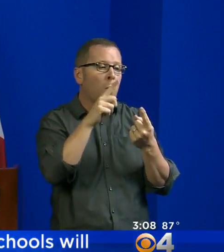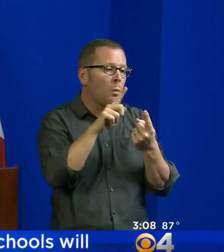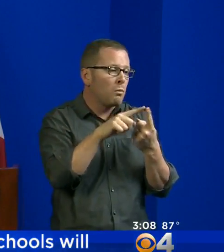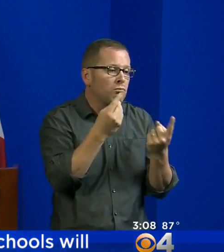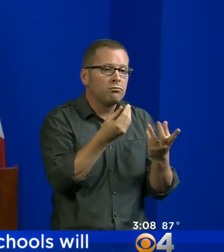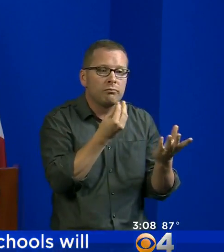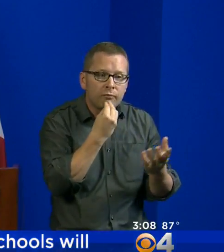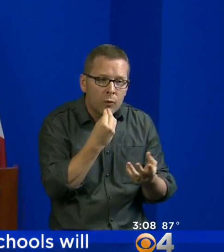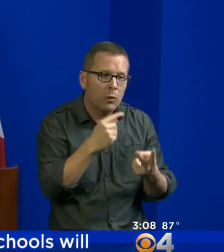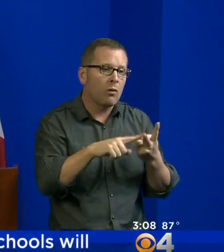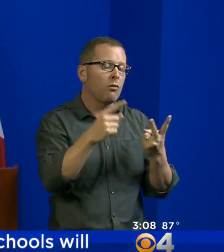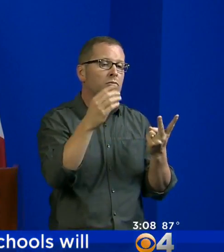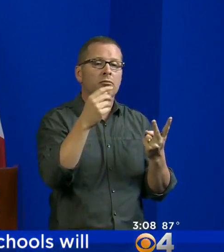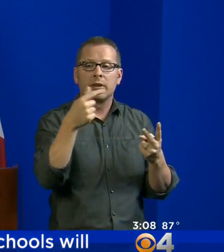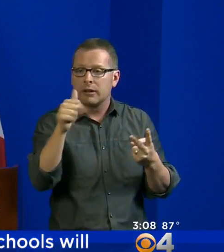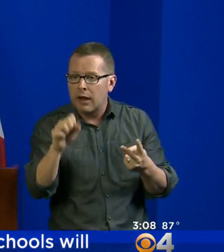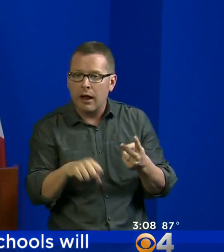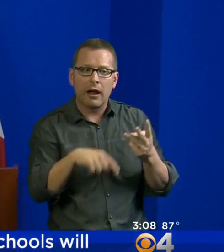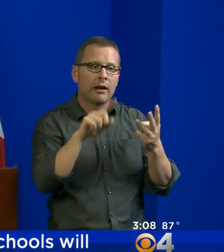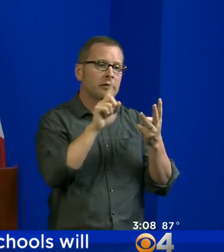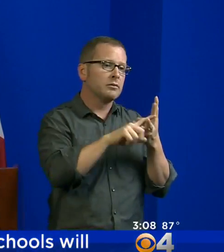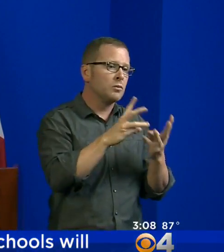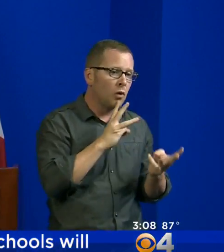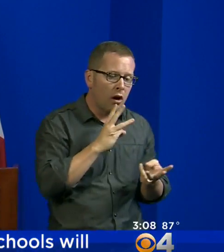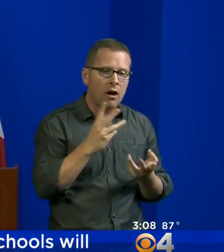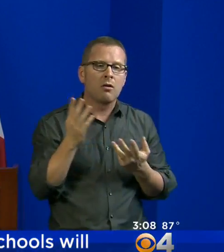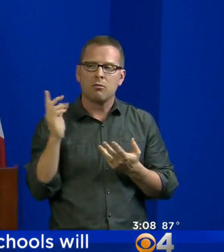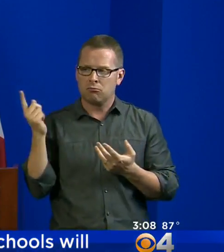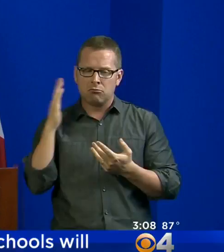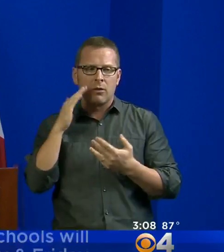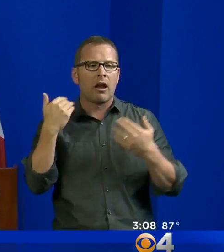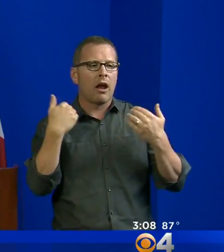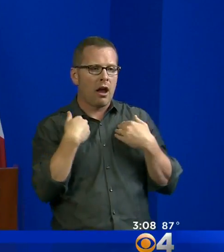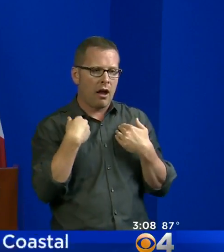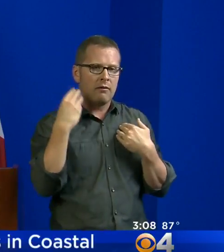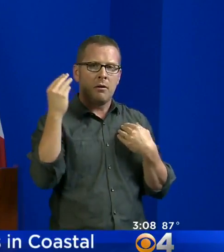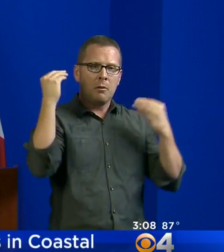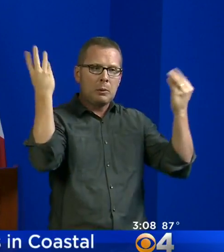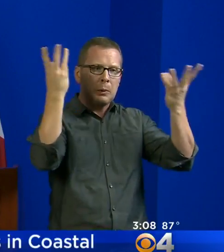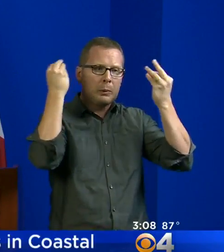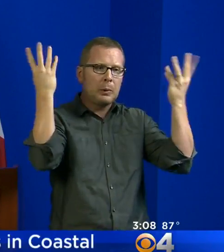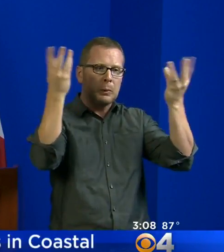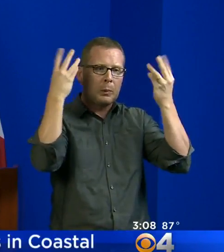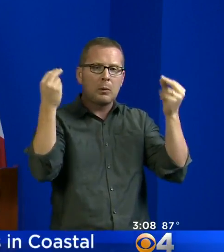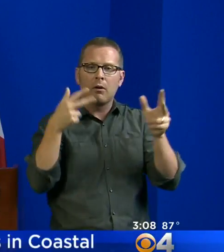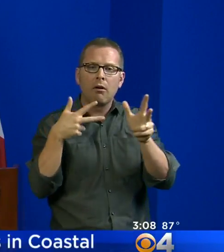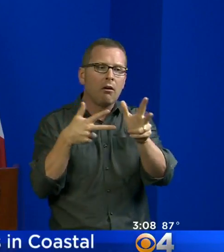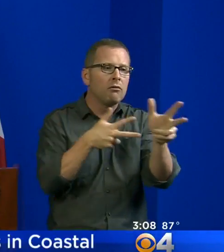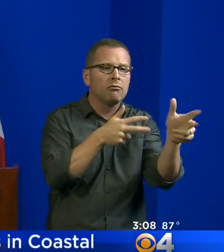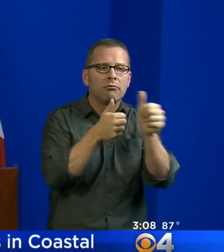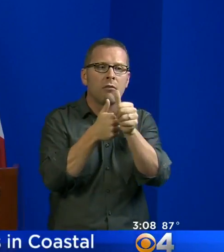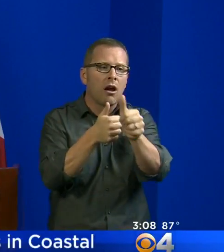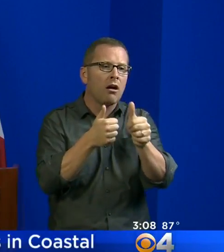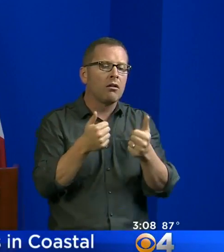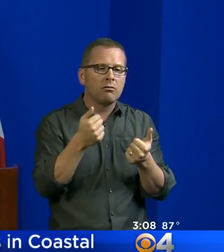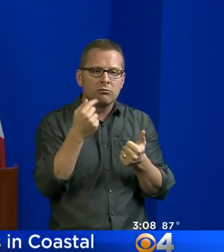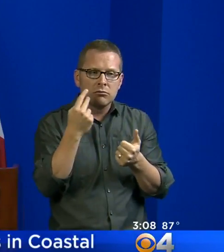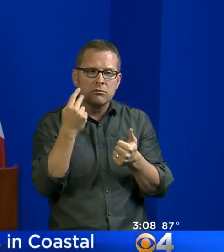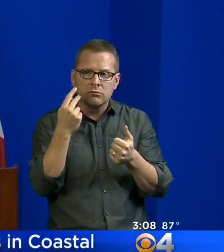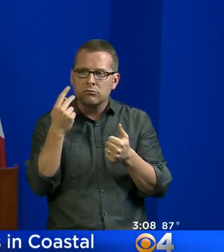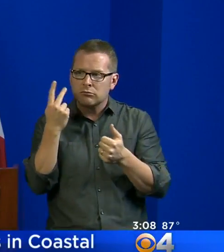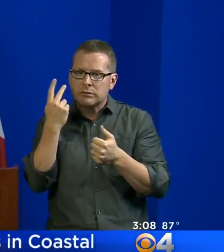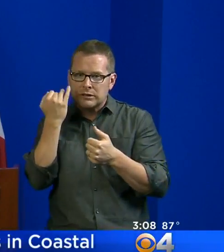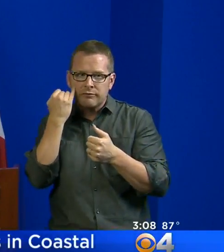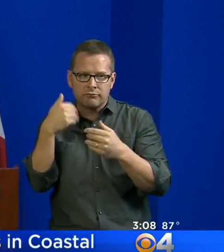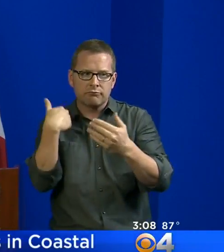our city, into our county. We will provide escorts for these vehicles so they get safely to where they are so that we could get these